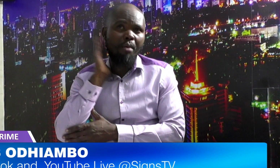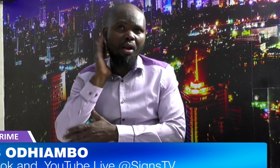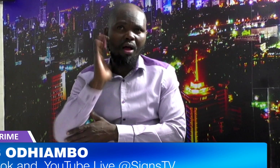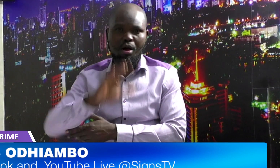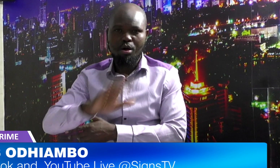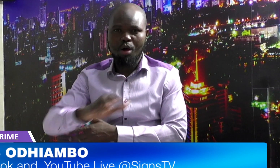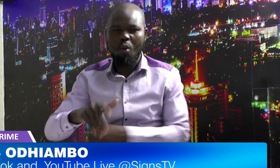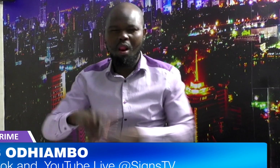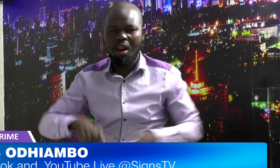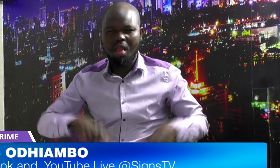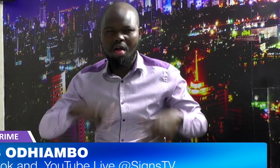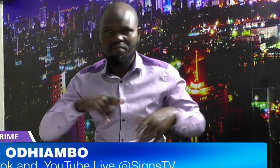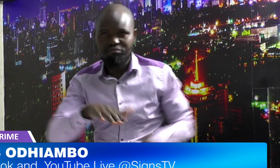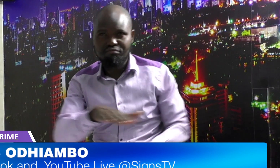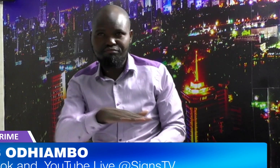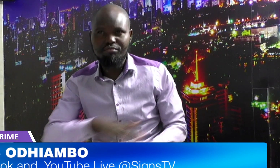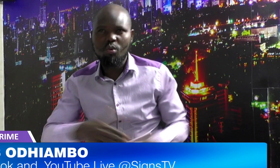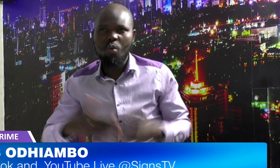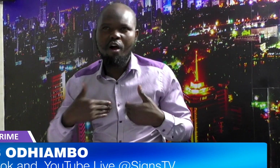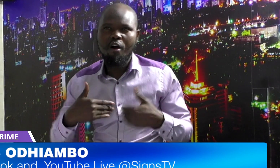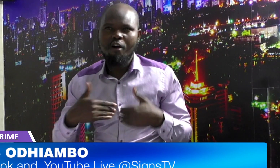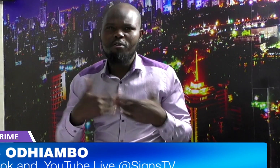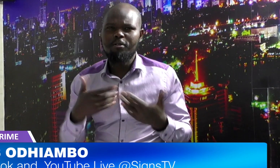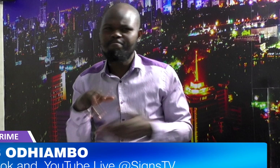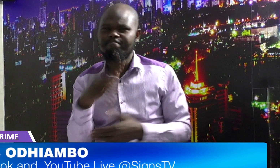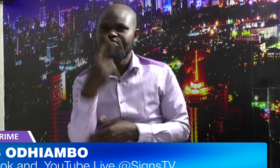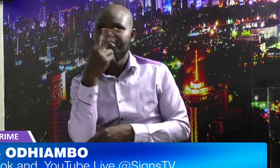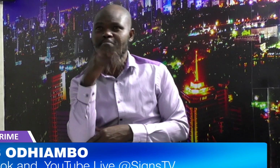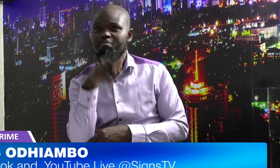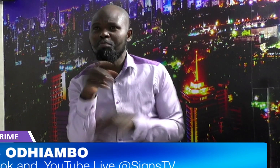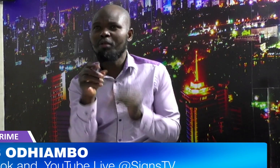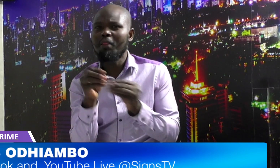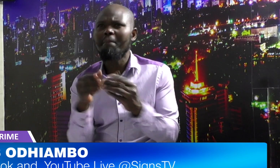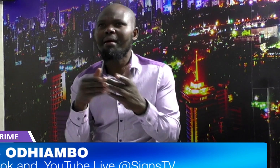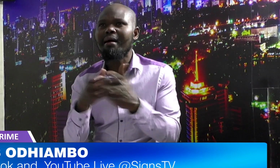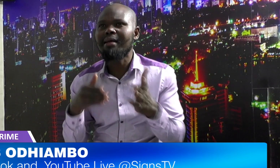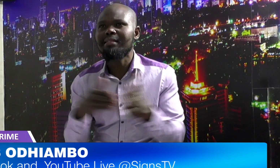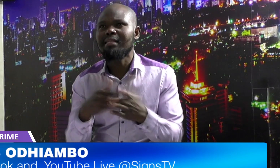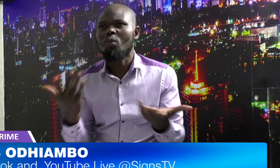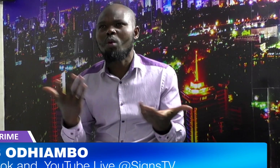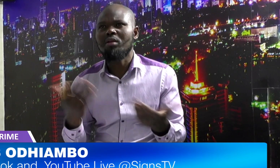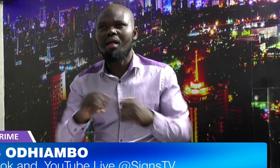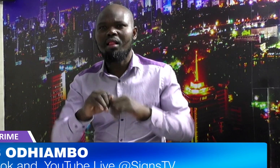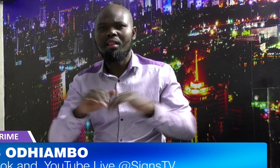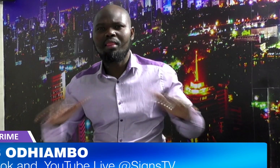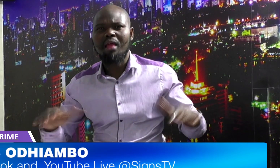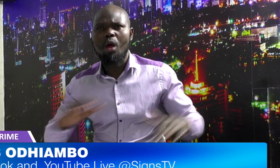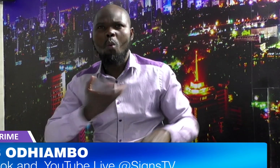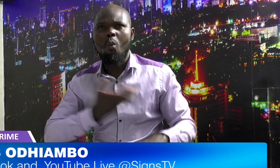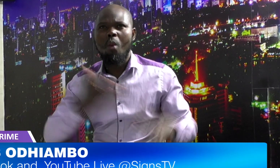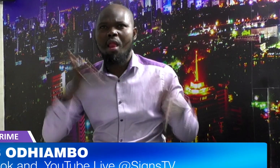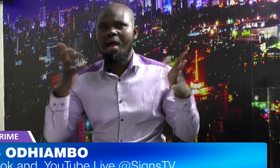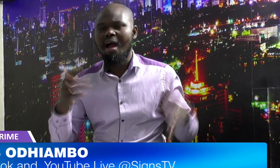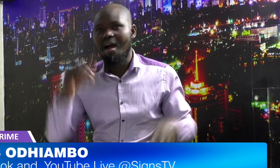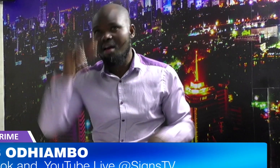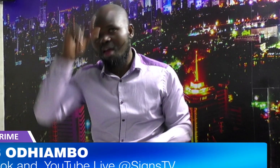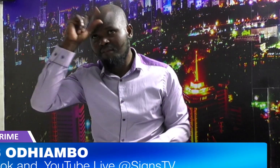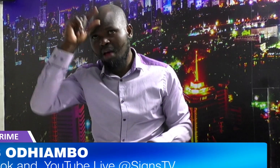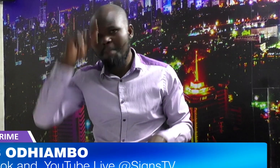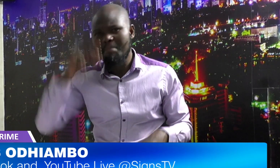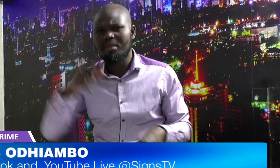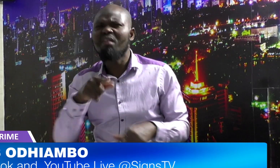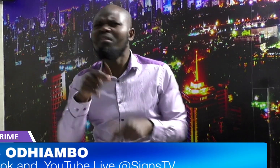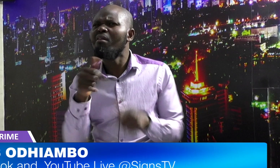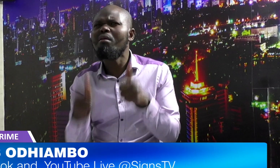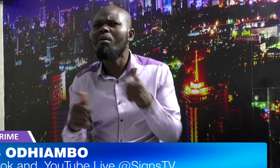Next news item, Murang'a County residents have been cautioned against encroaching on land owned by the